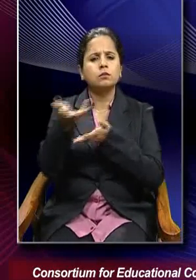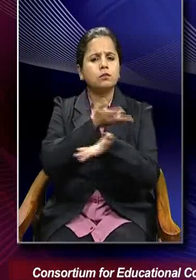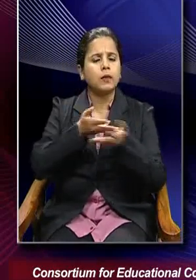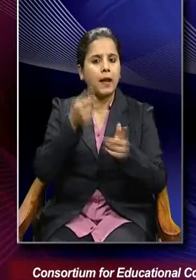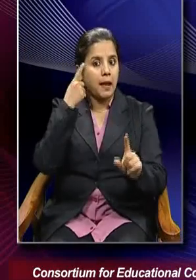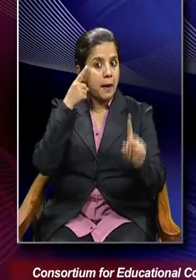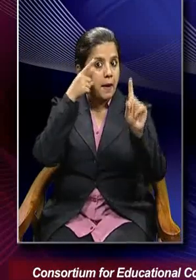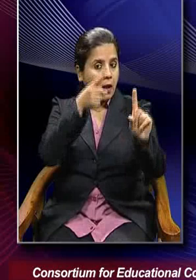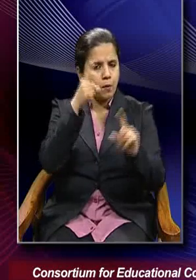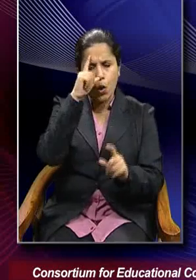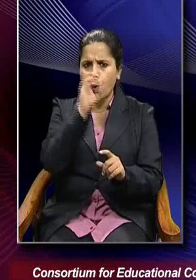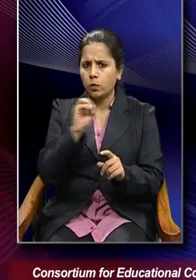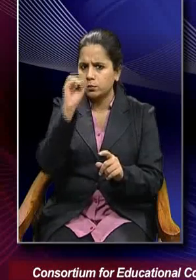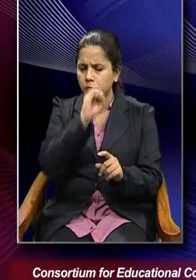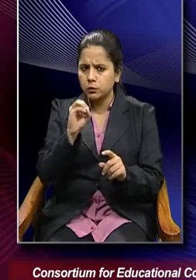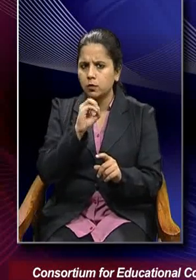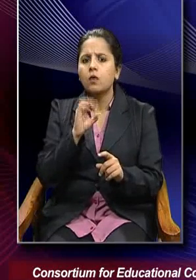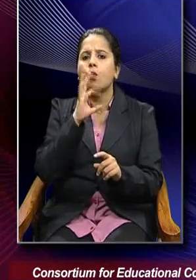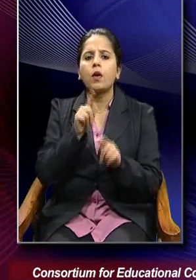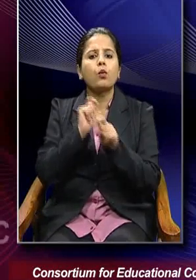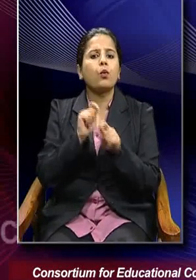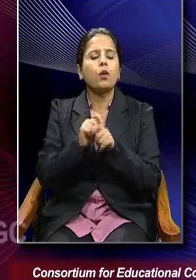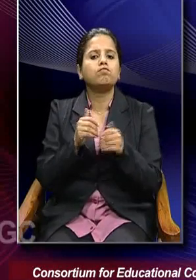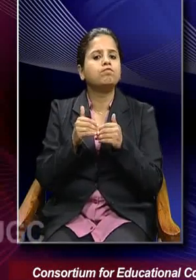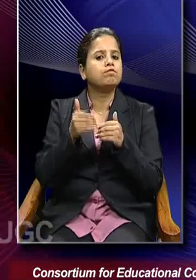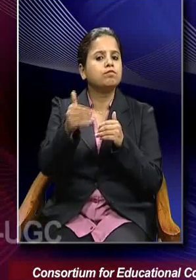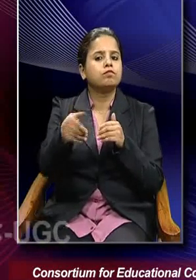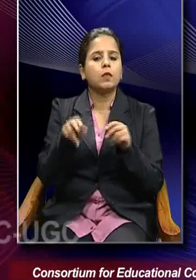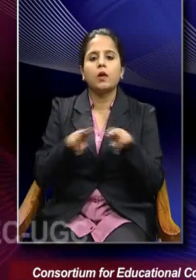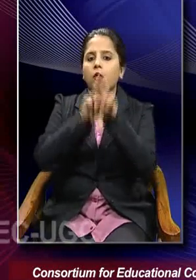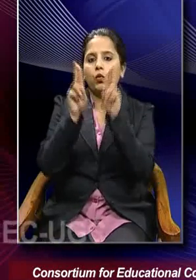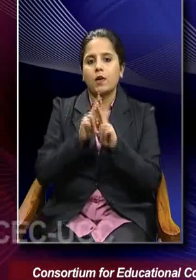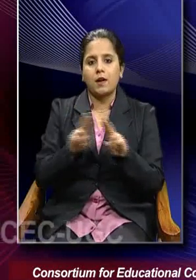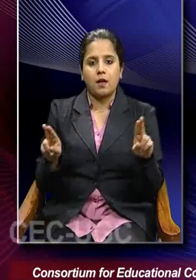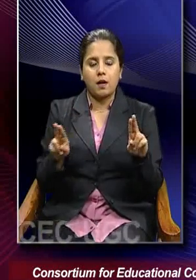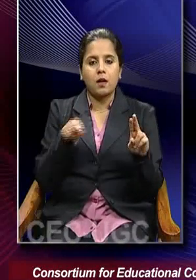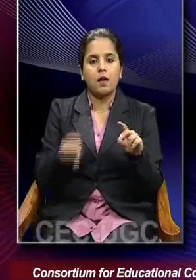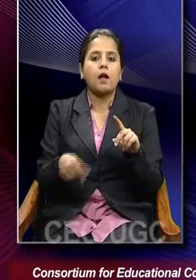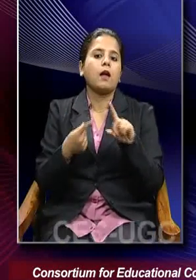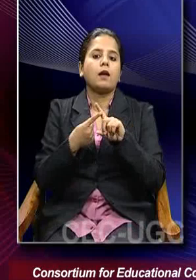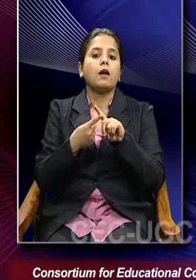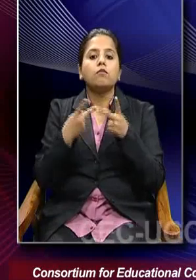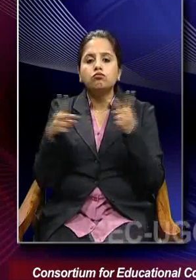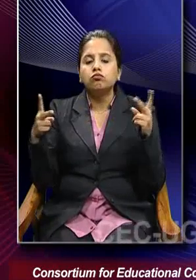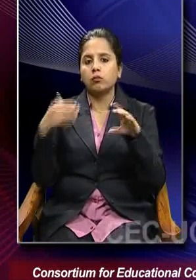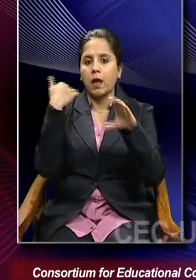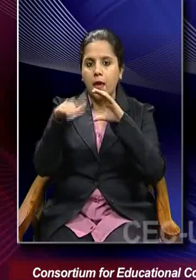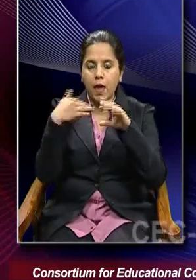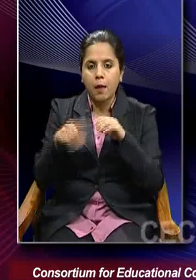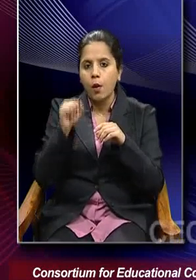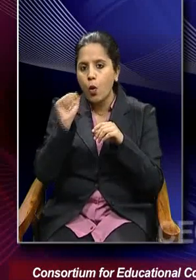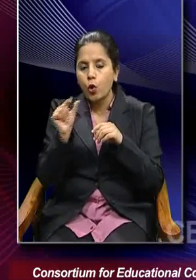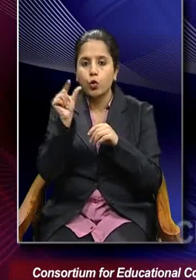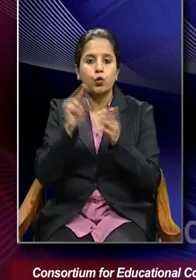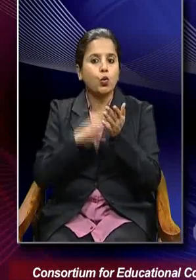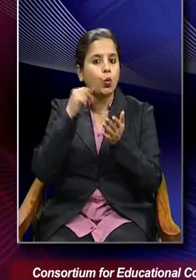aims, objectives and functions of International Telecommunication Union. This